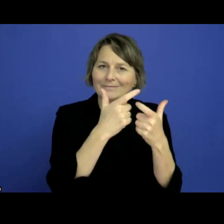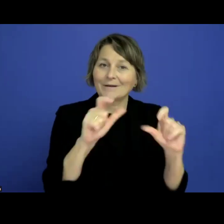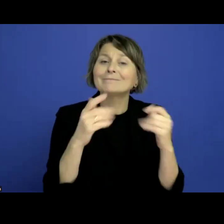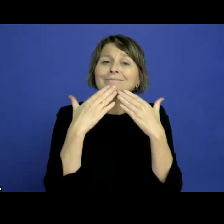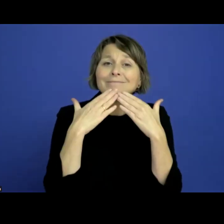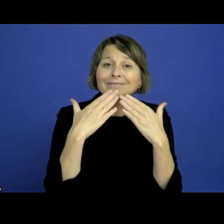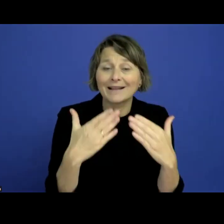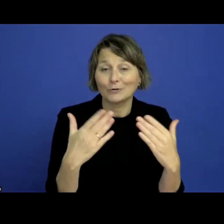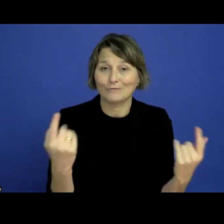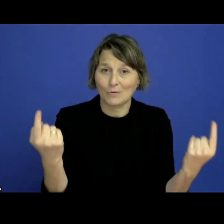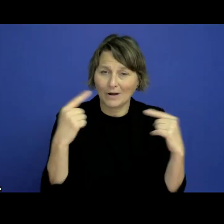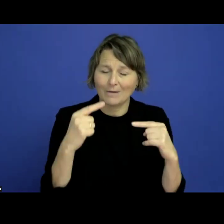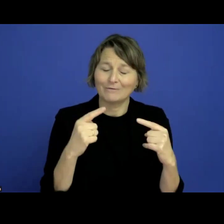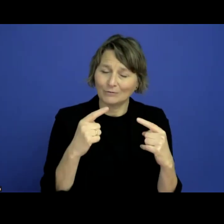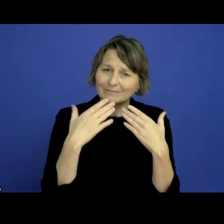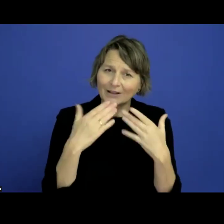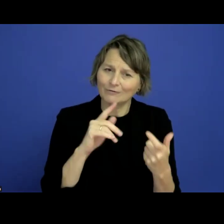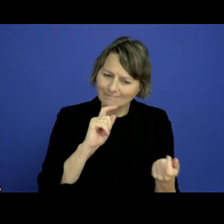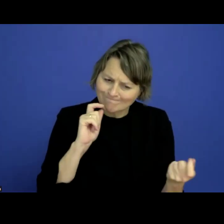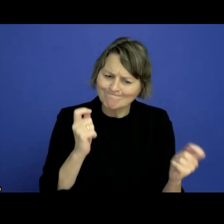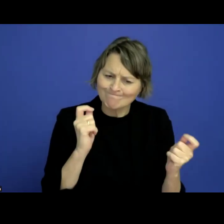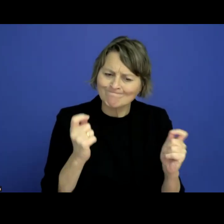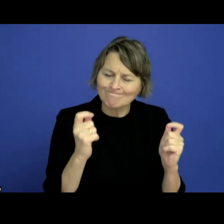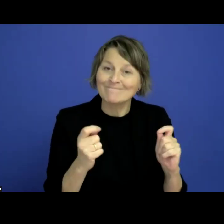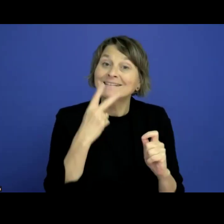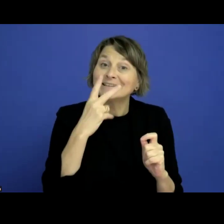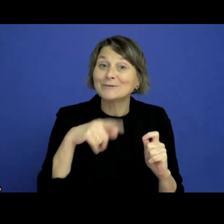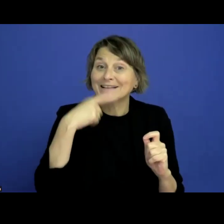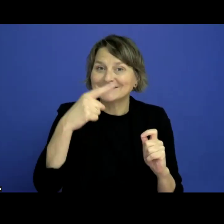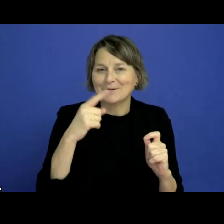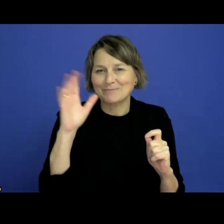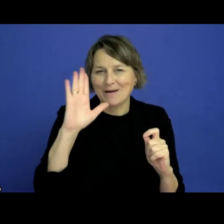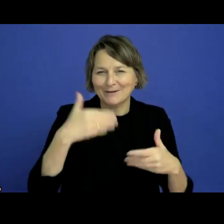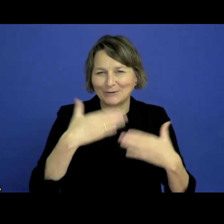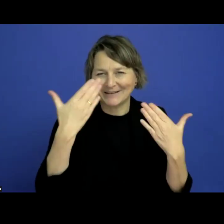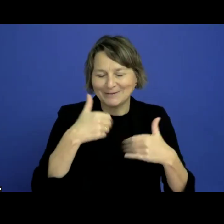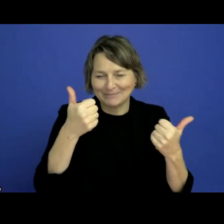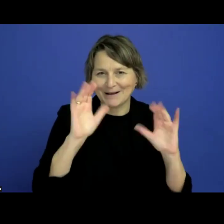movement, so to say, and see you next time. Have a good day. Thank you so much. Bye.